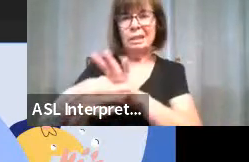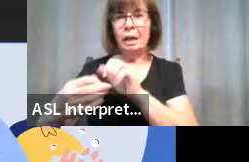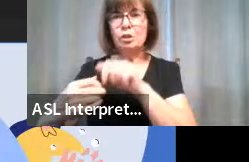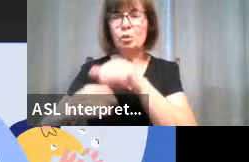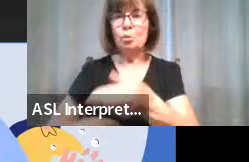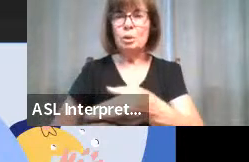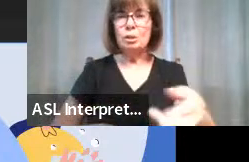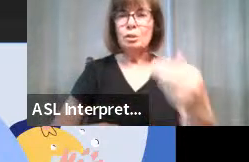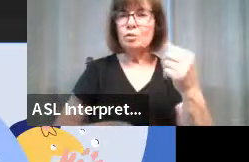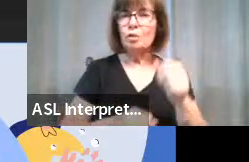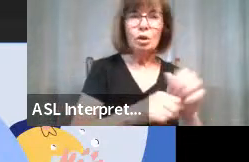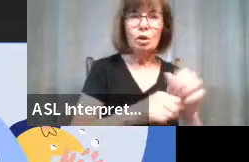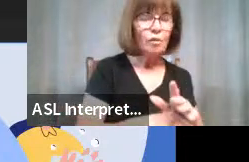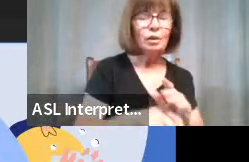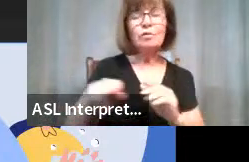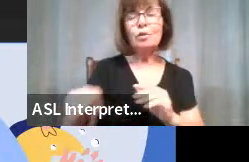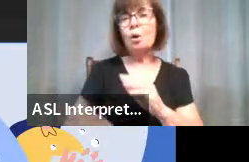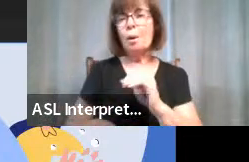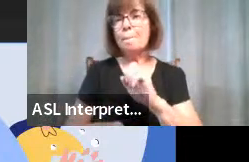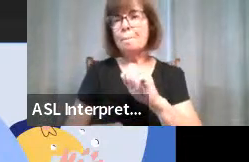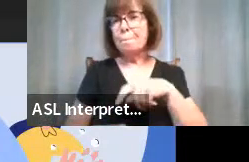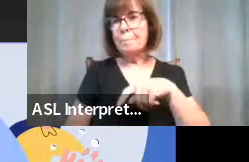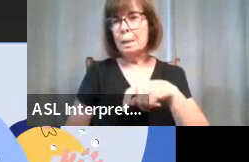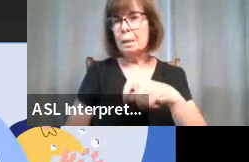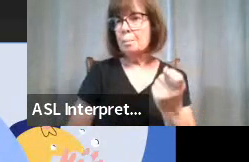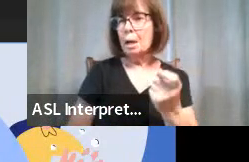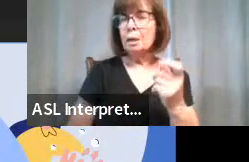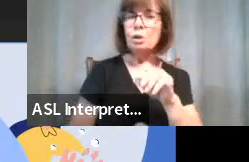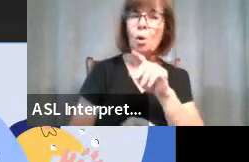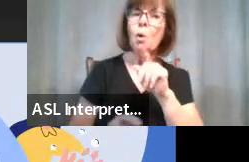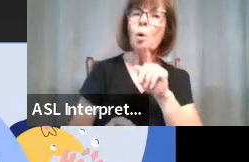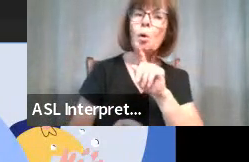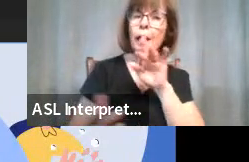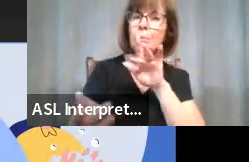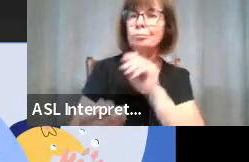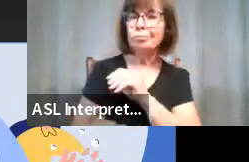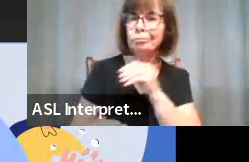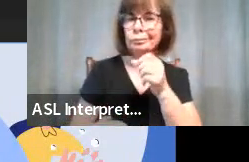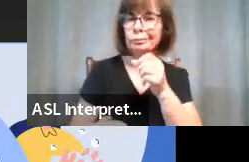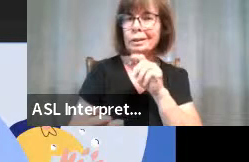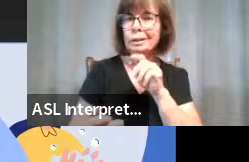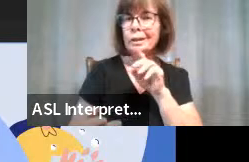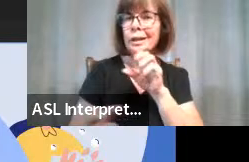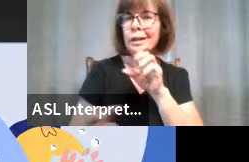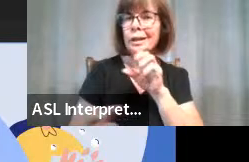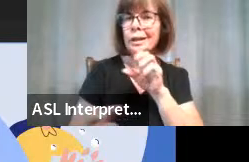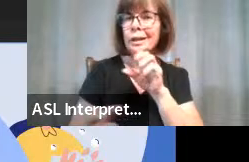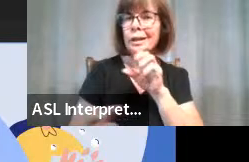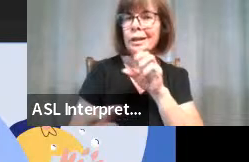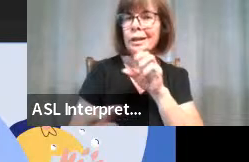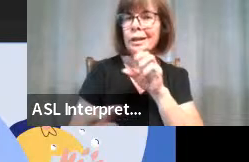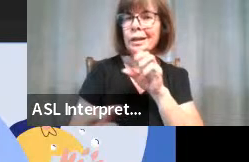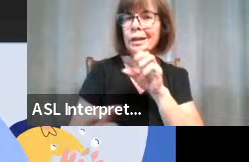for monkeypox, or to get them where they need help the most. Next slide, please.